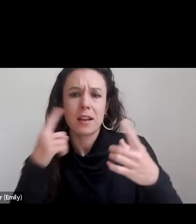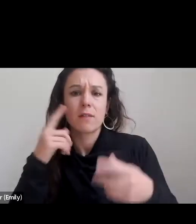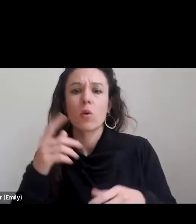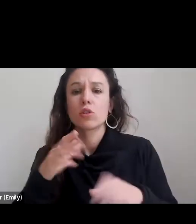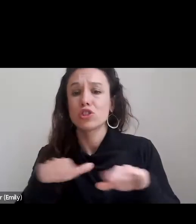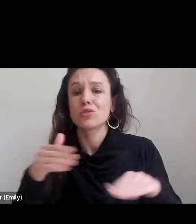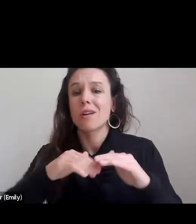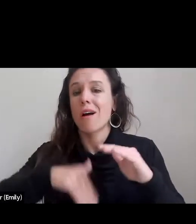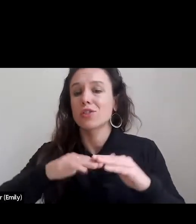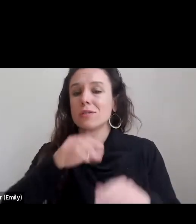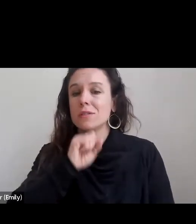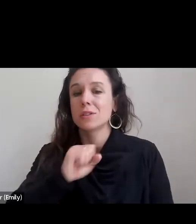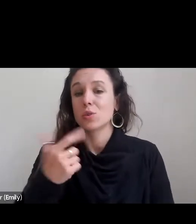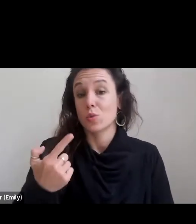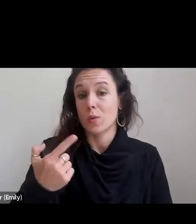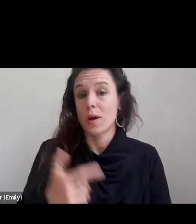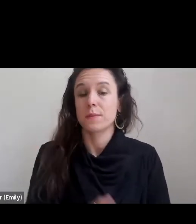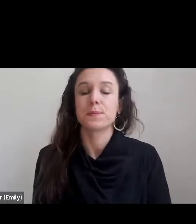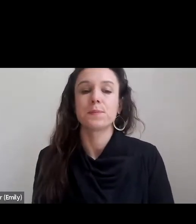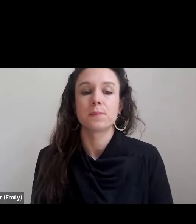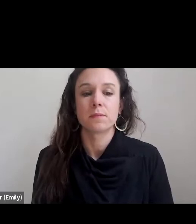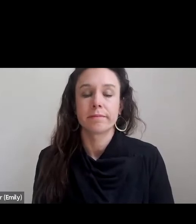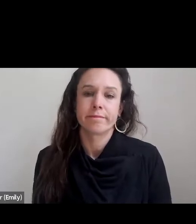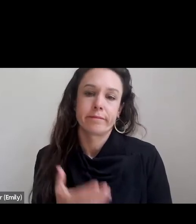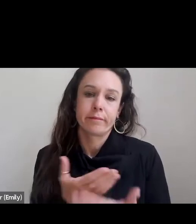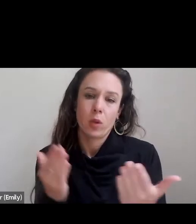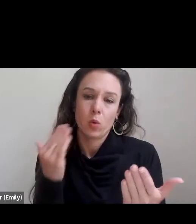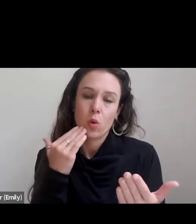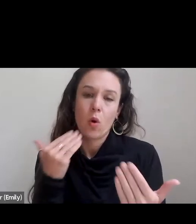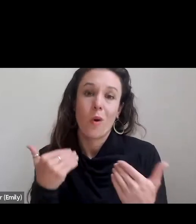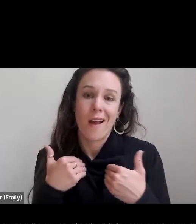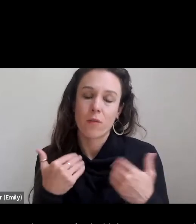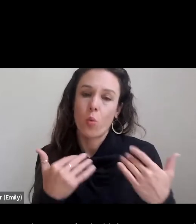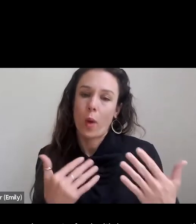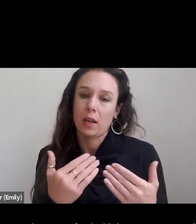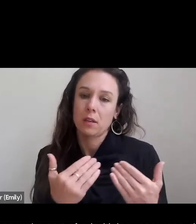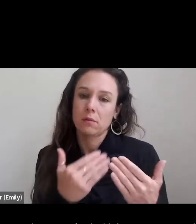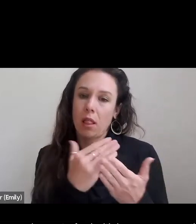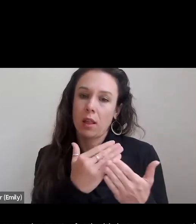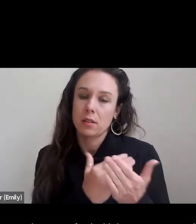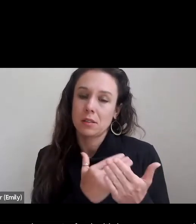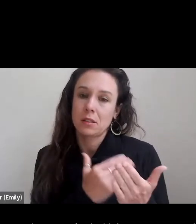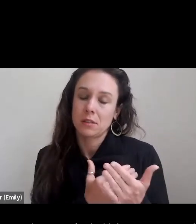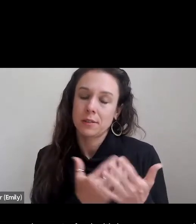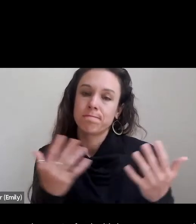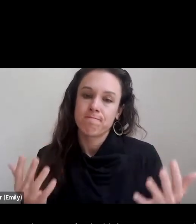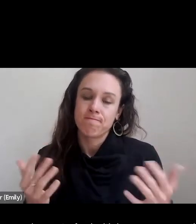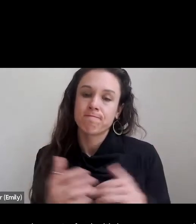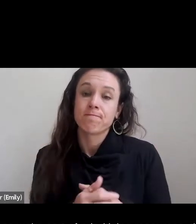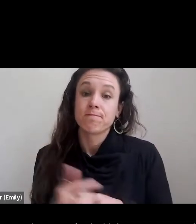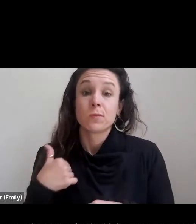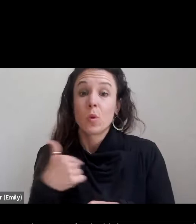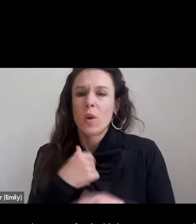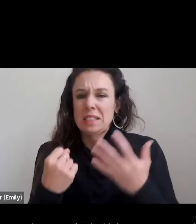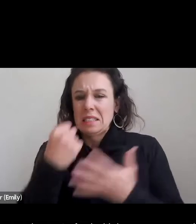21. We also, as you all know, have a waiting list. So as we're sort of prioritizing